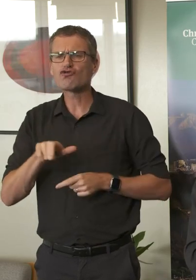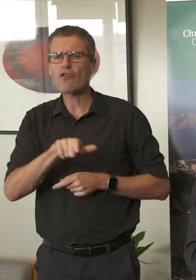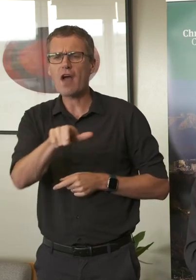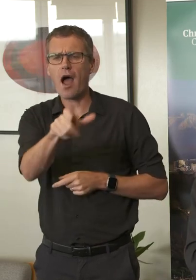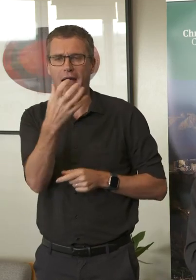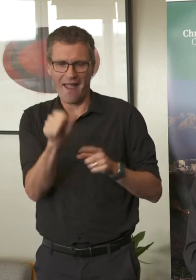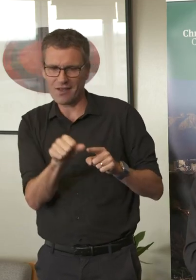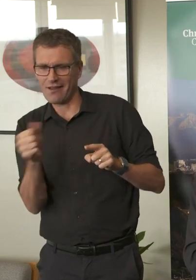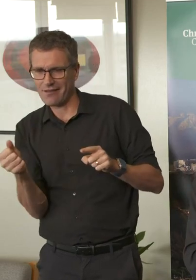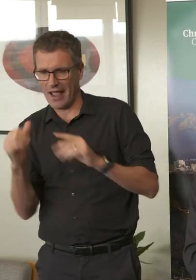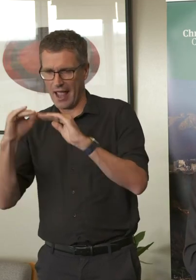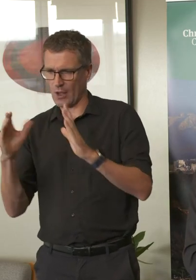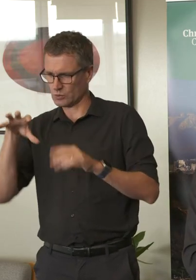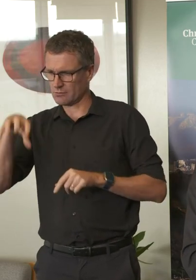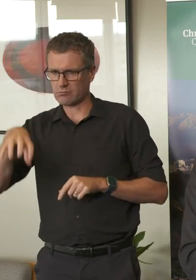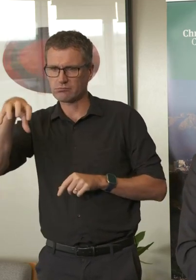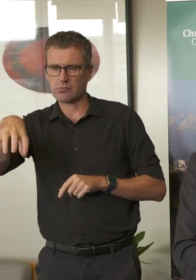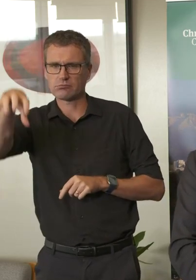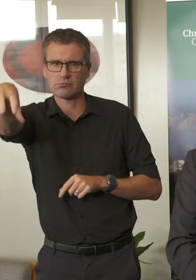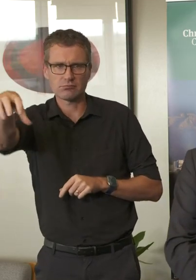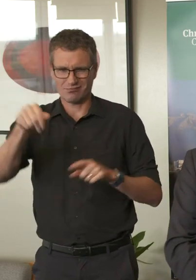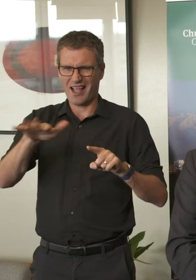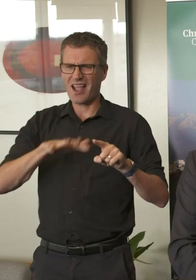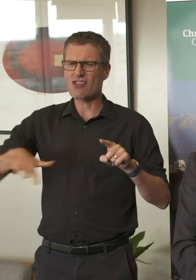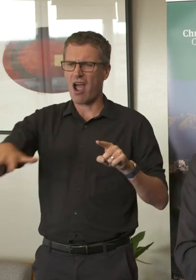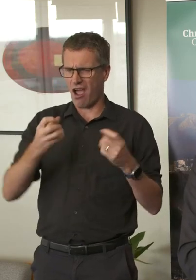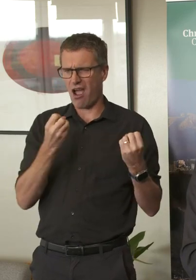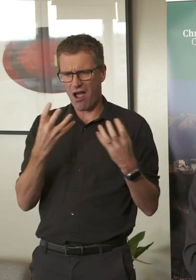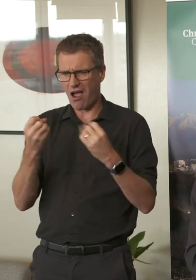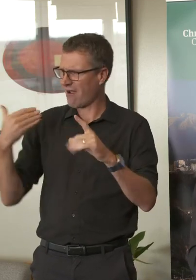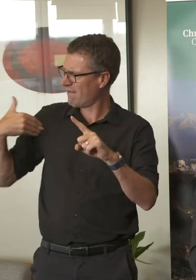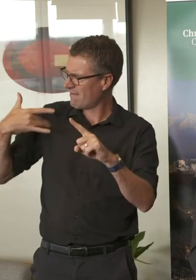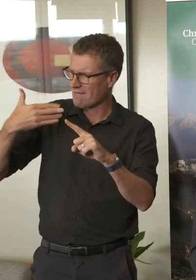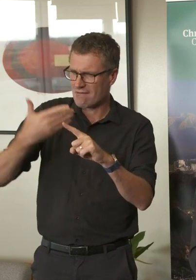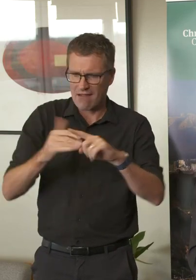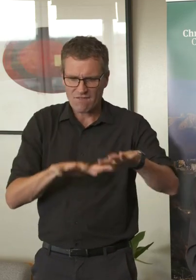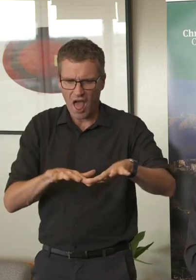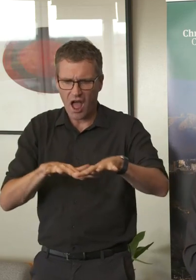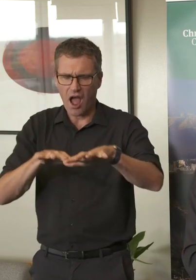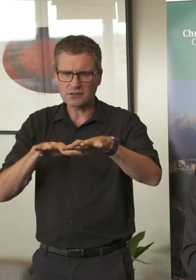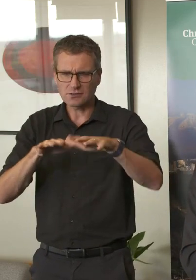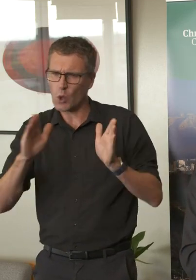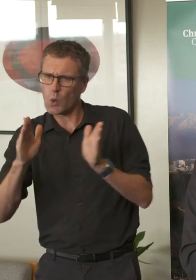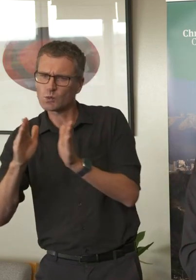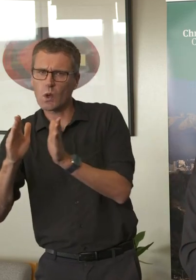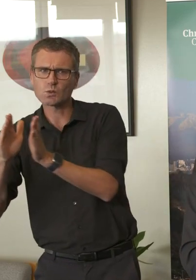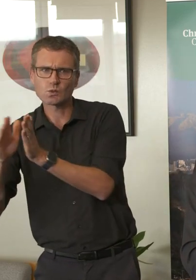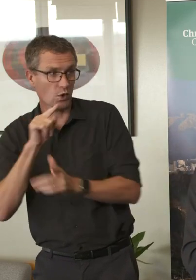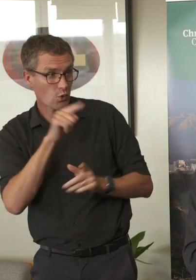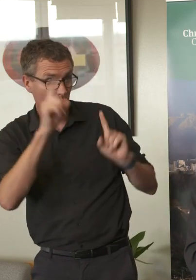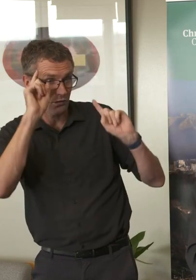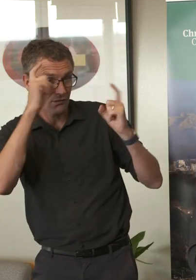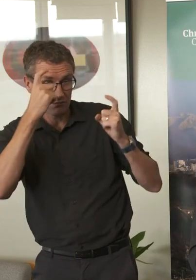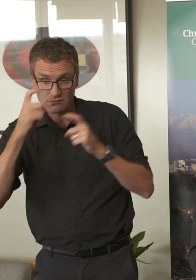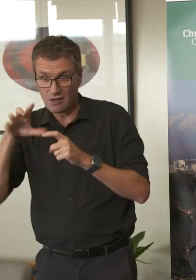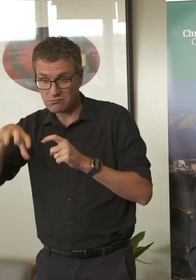that are frequent areas that end up getting, if not flooded, at least the water is really high around those houses. Do you have any concerns about their